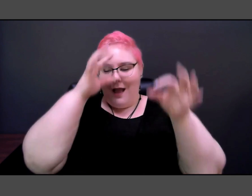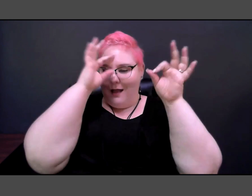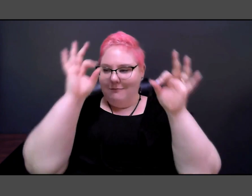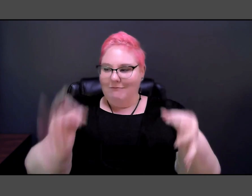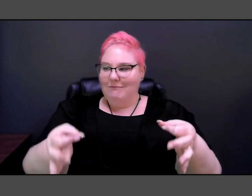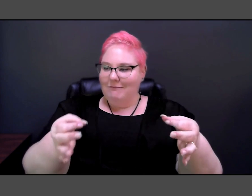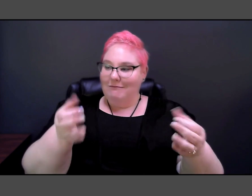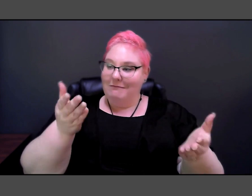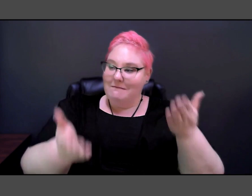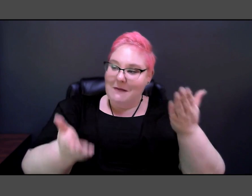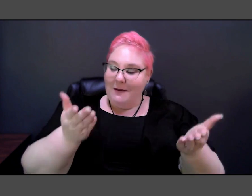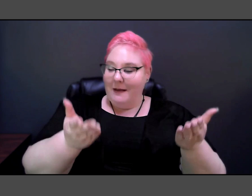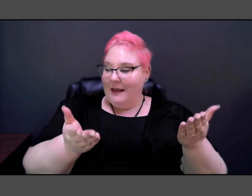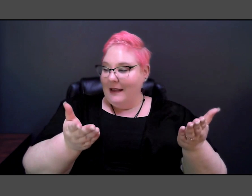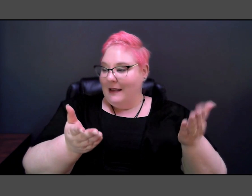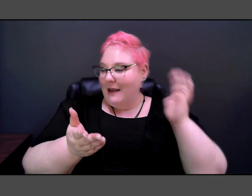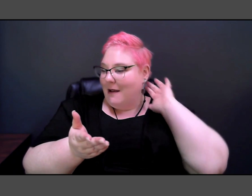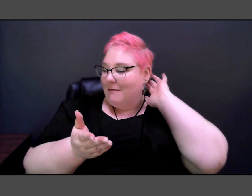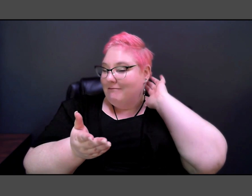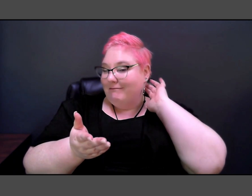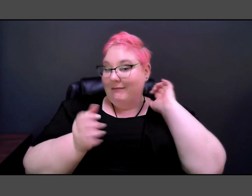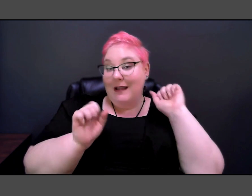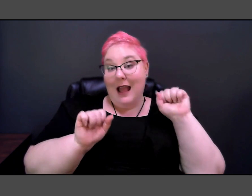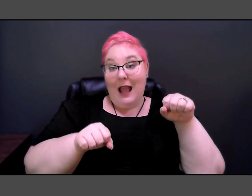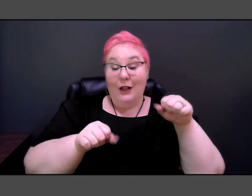could run for office.